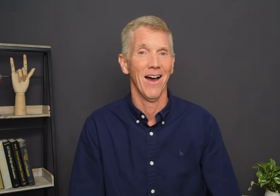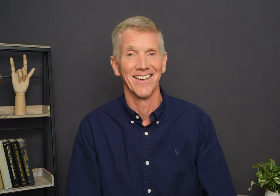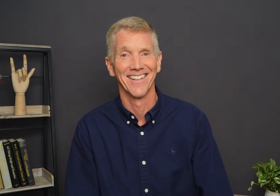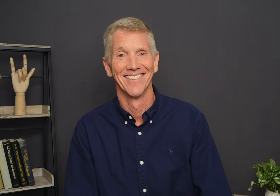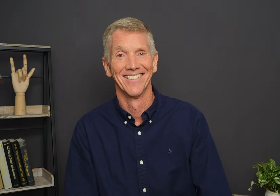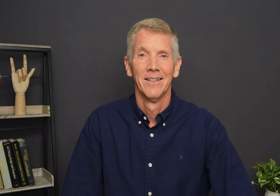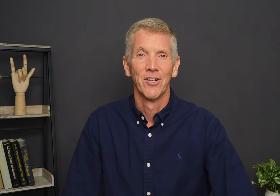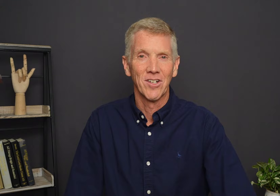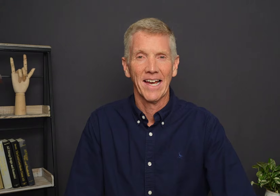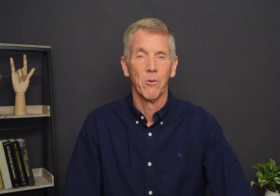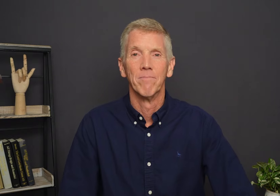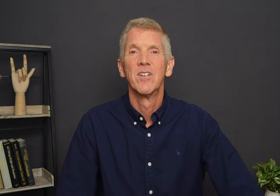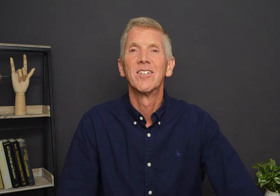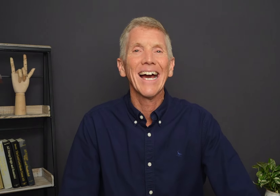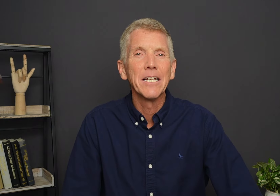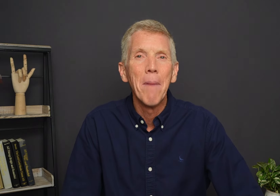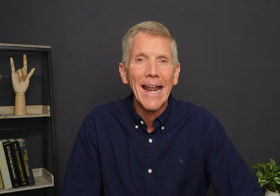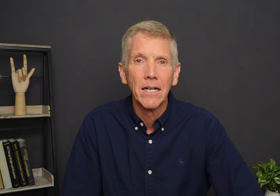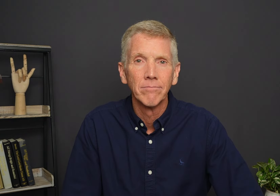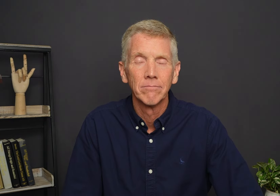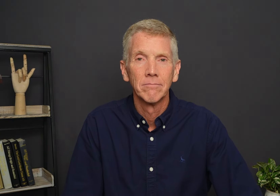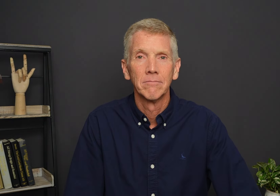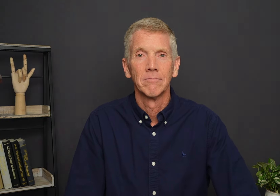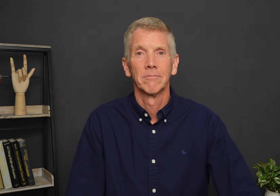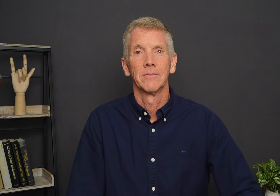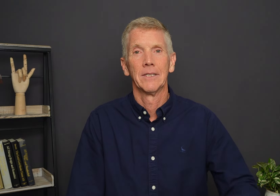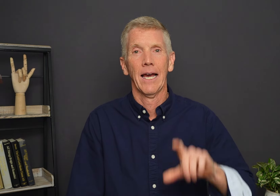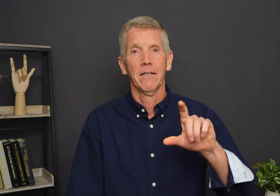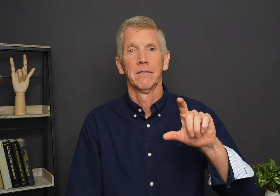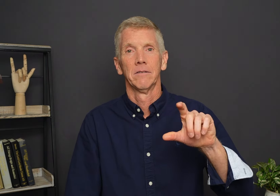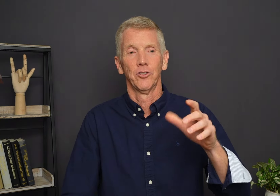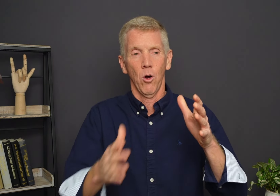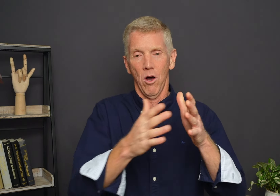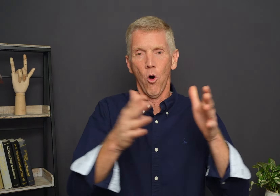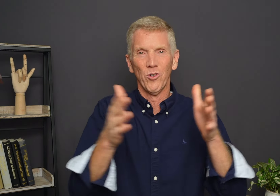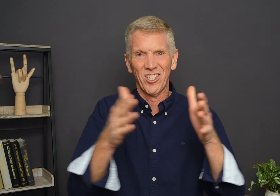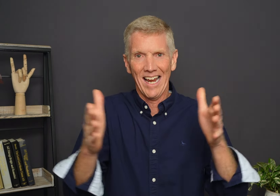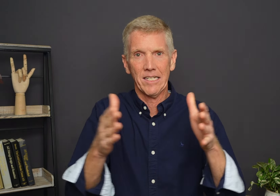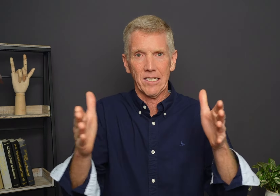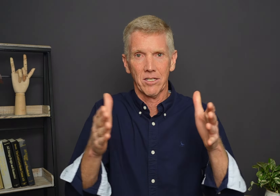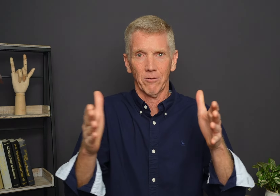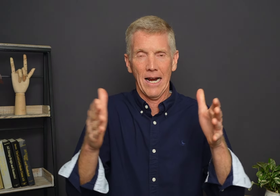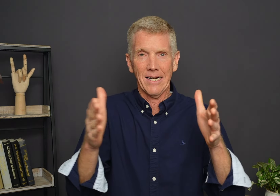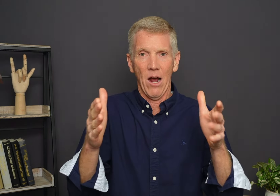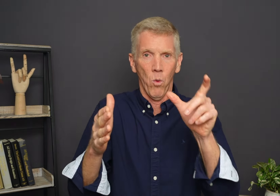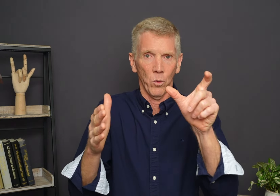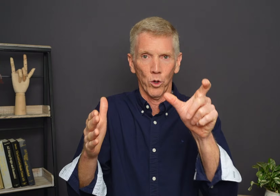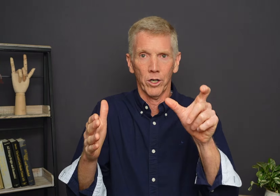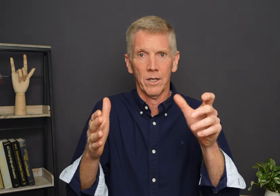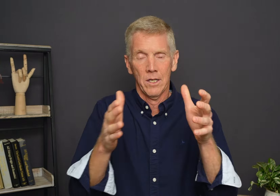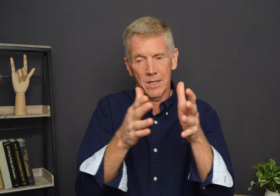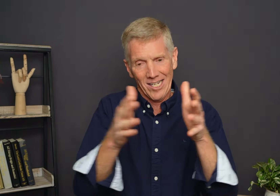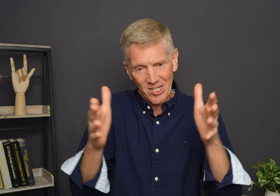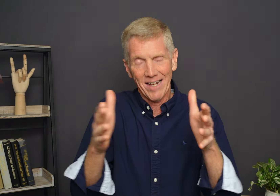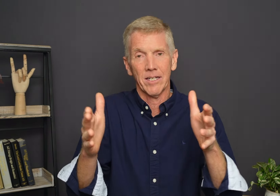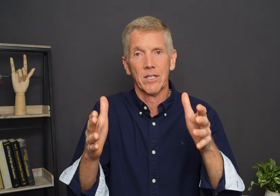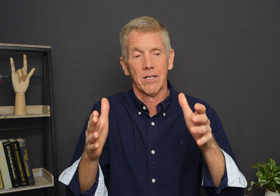defines. Here's our second one, to tuck into bed. Okay, so a whole sentence, right? Not one word, a sentence.